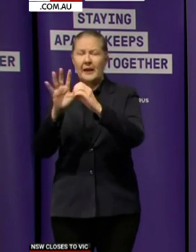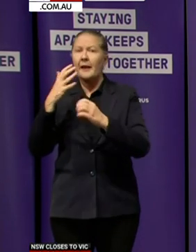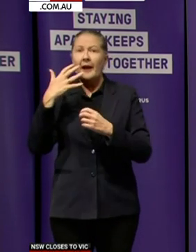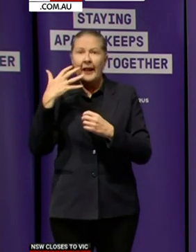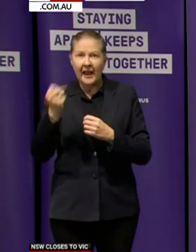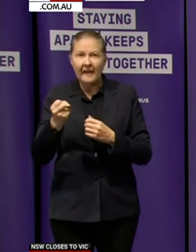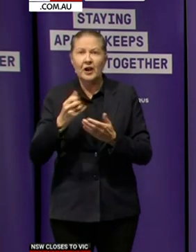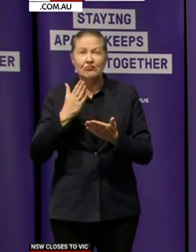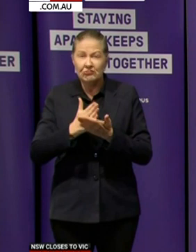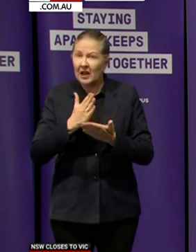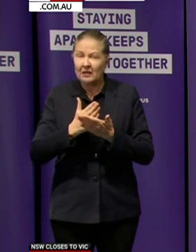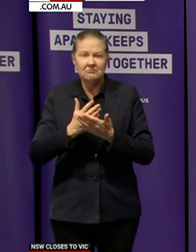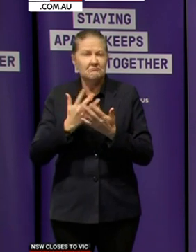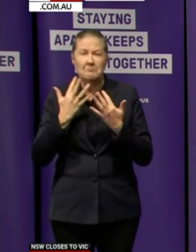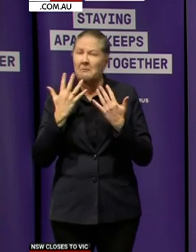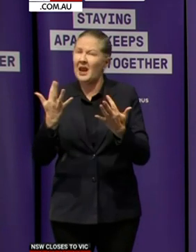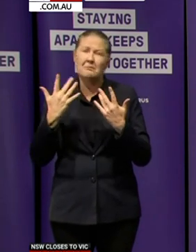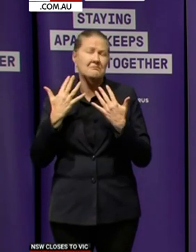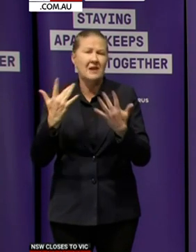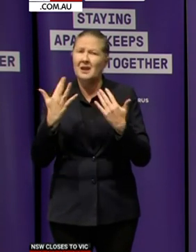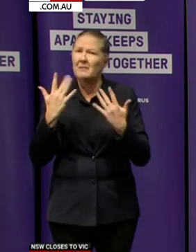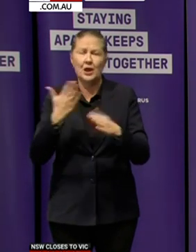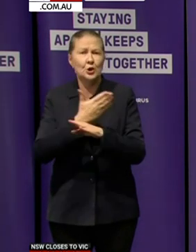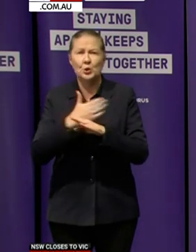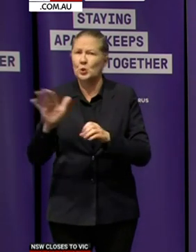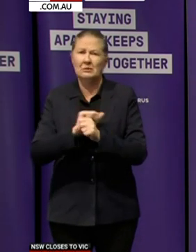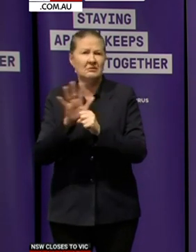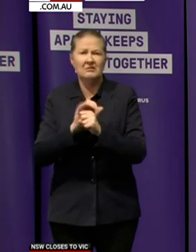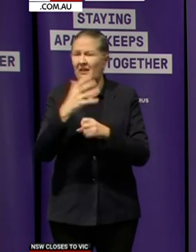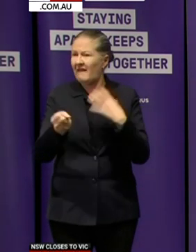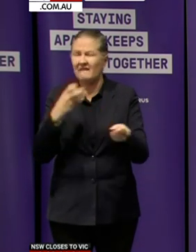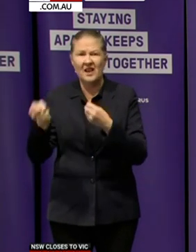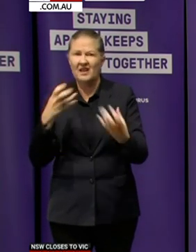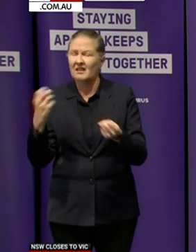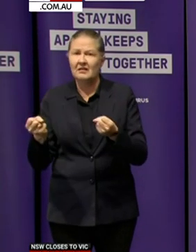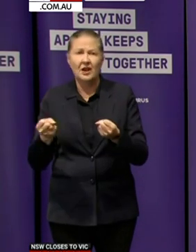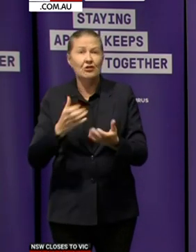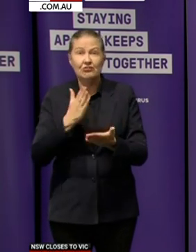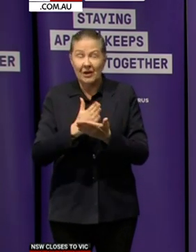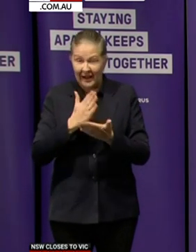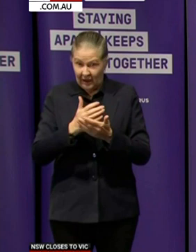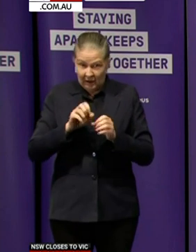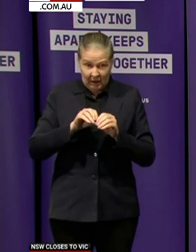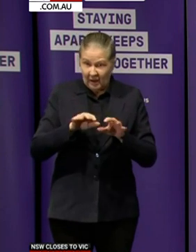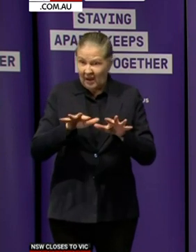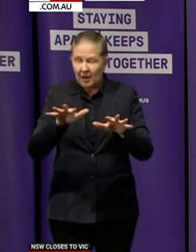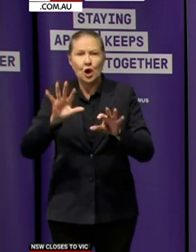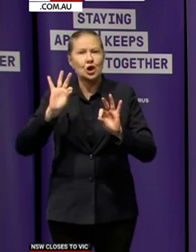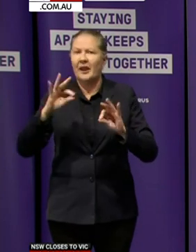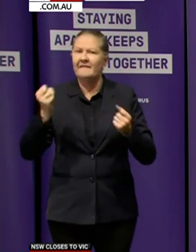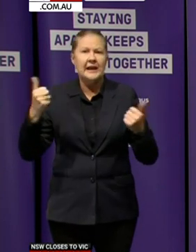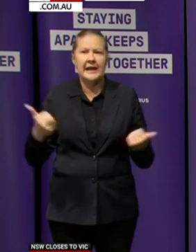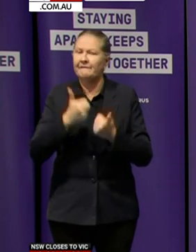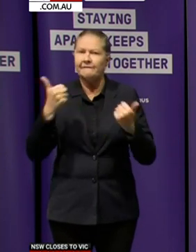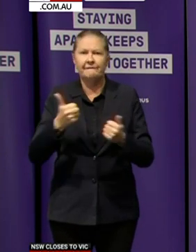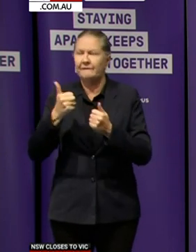of new cases. It is simply impossible with case rates at this level to have enough contact tracing staff, to have